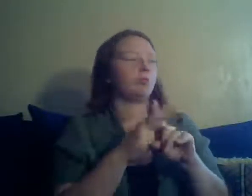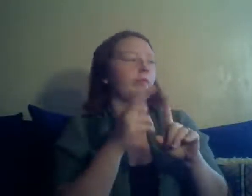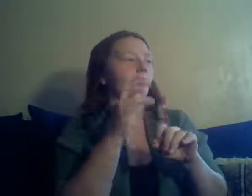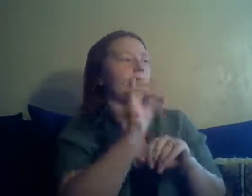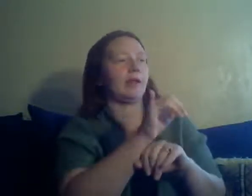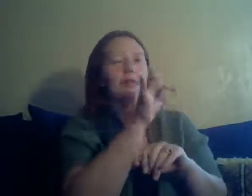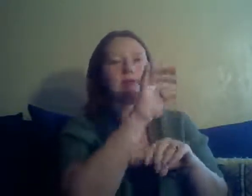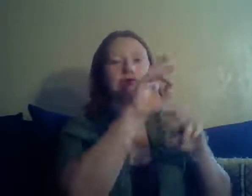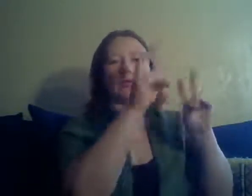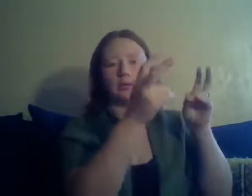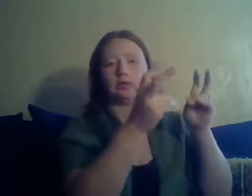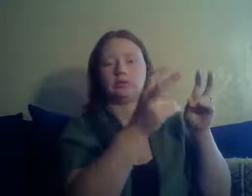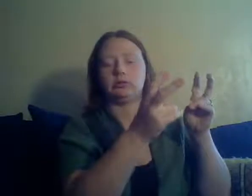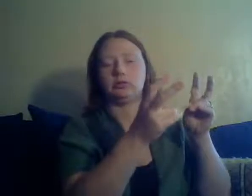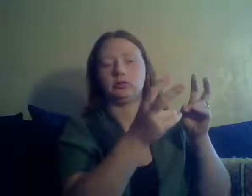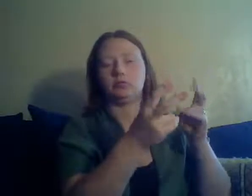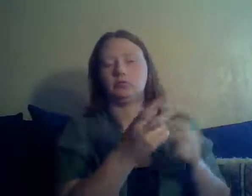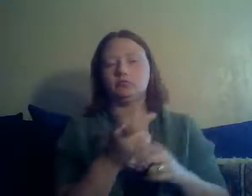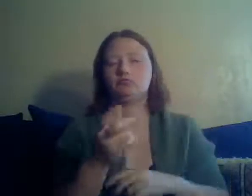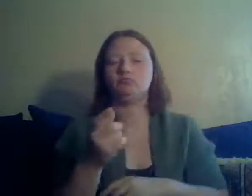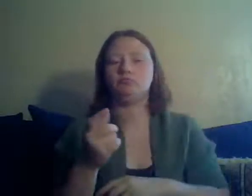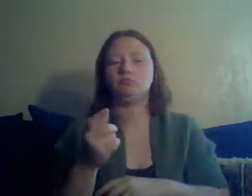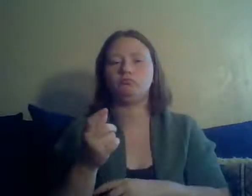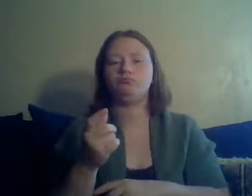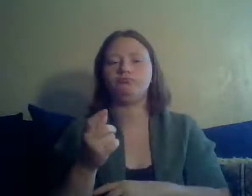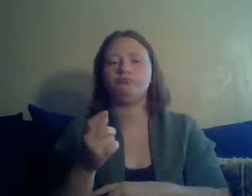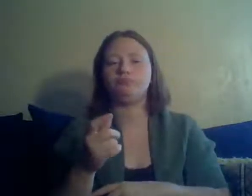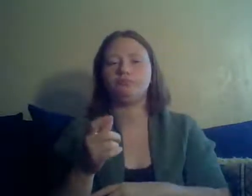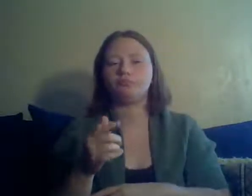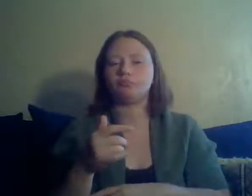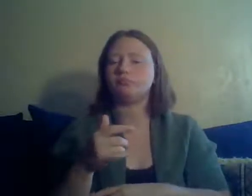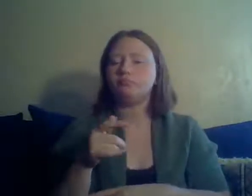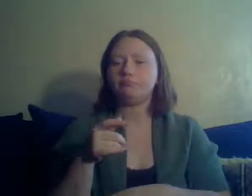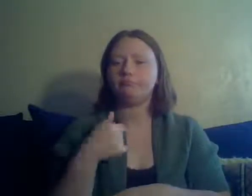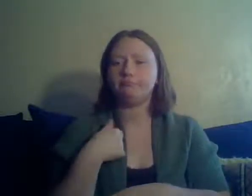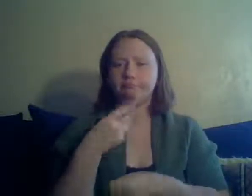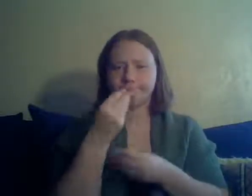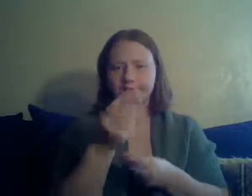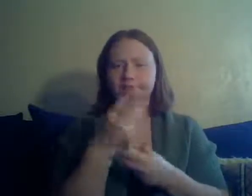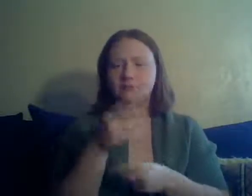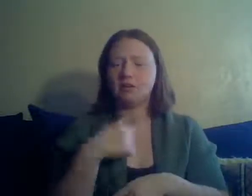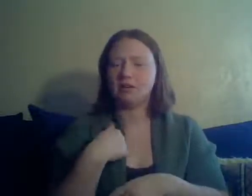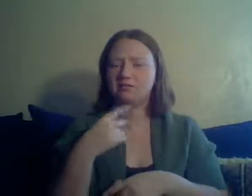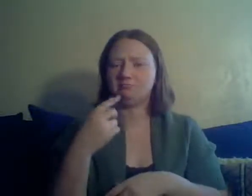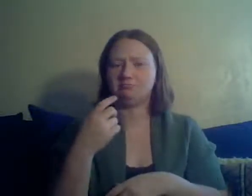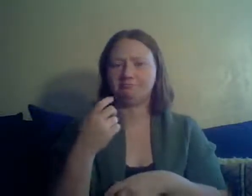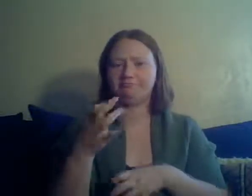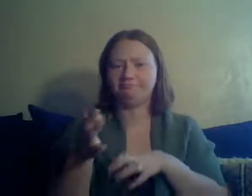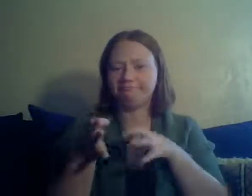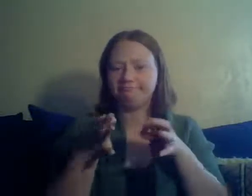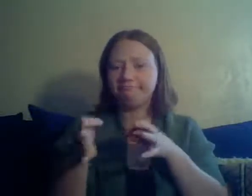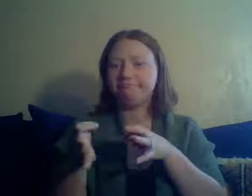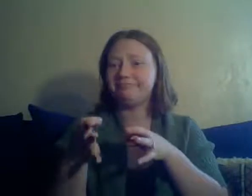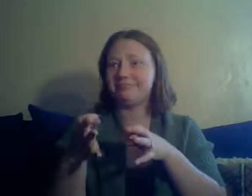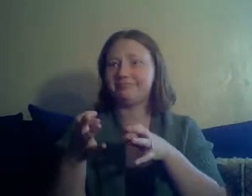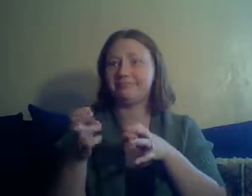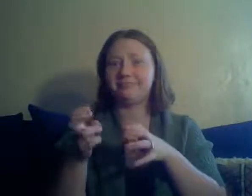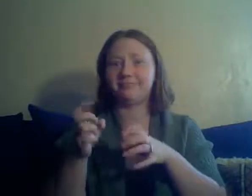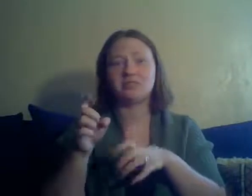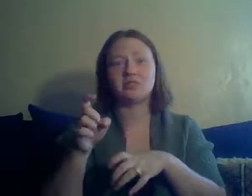the activity that I just described really involves a lot of skill. I mean, you know, we're teaching students how to find and write main